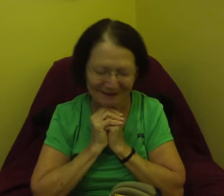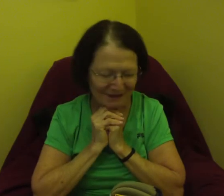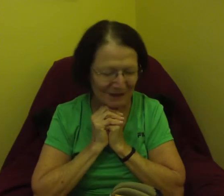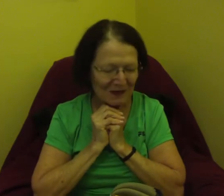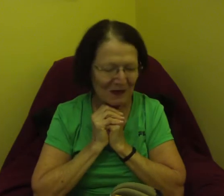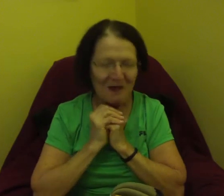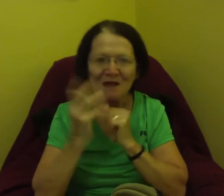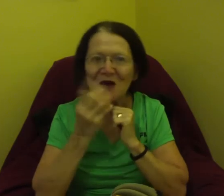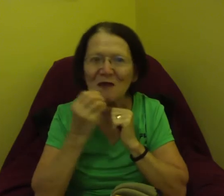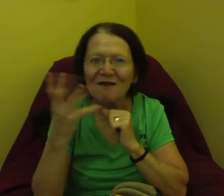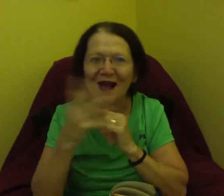This is the bathroom.